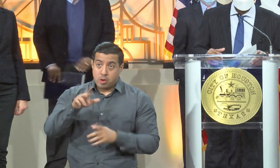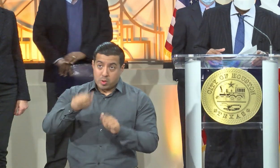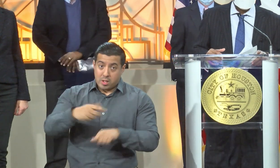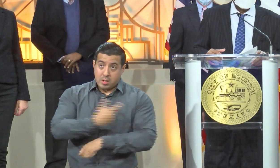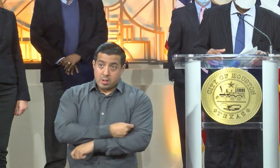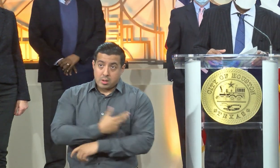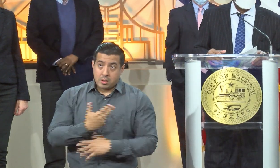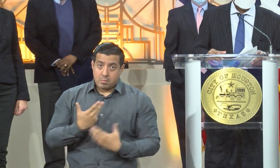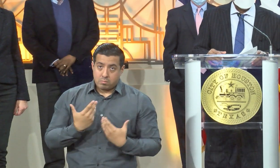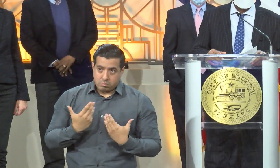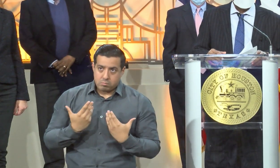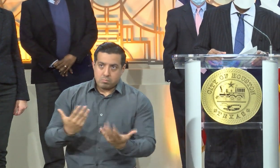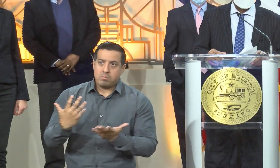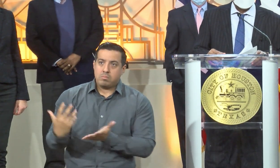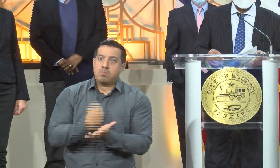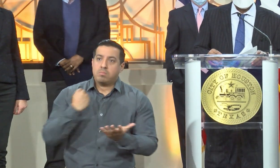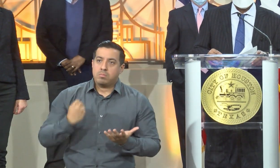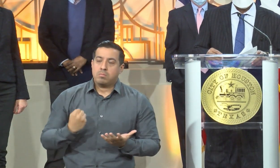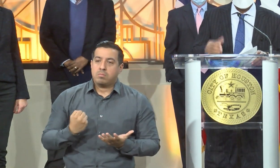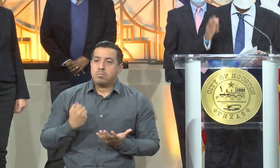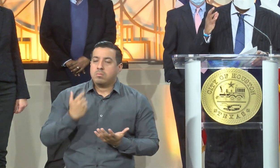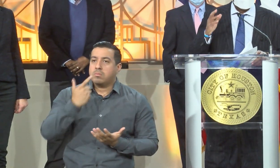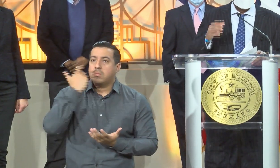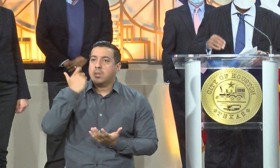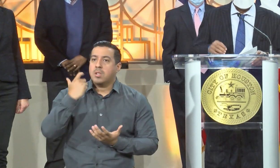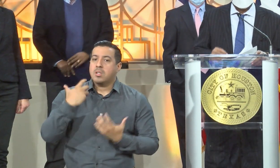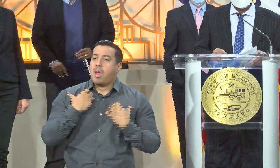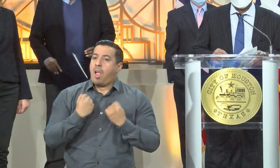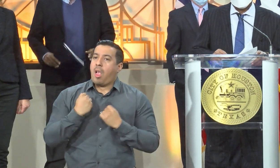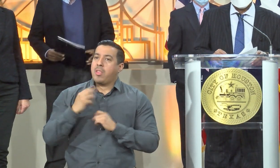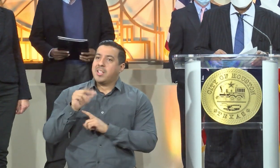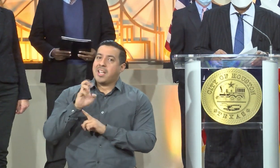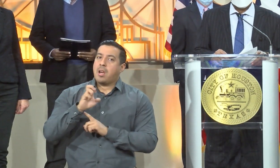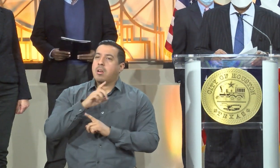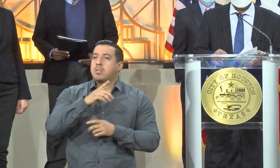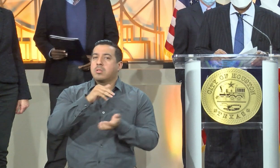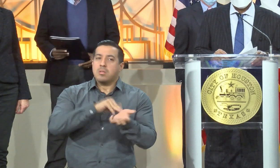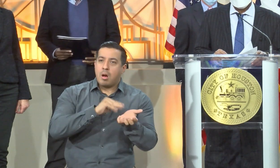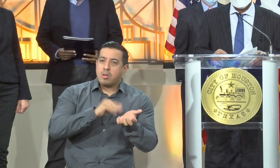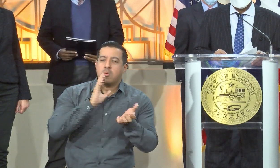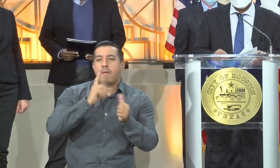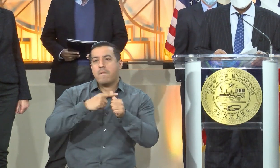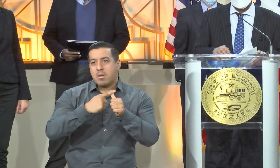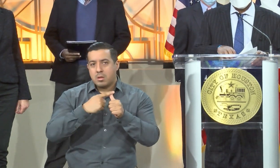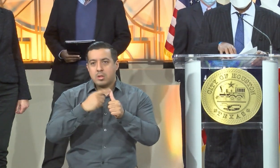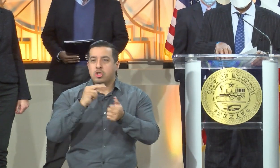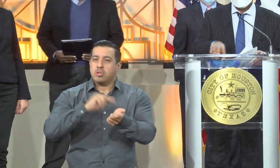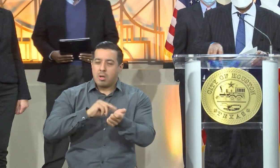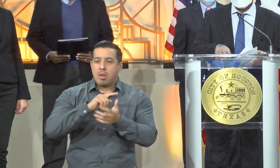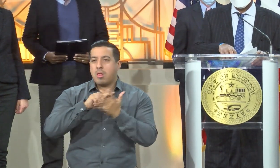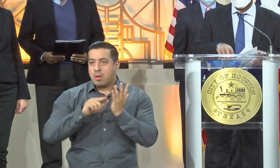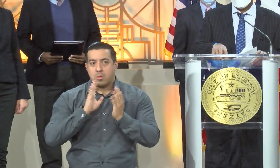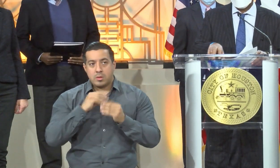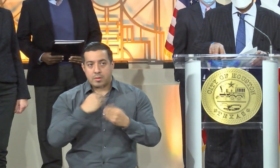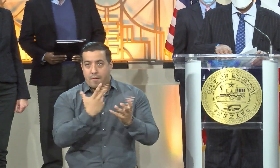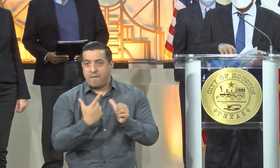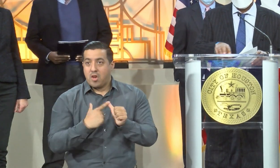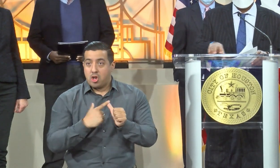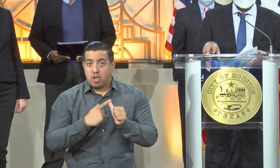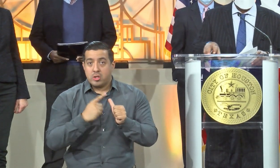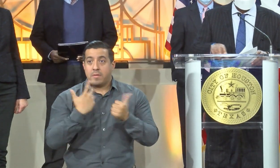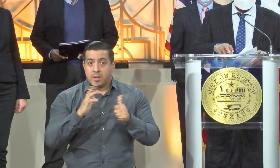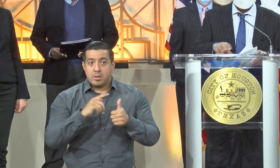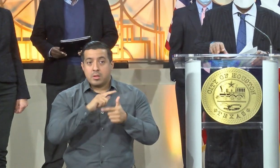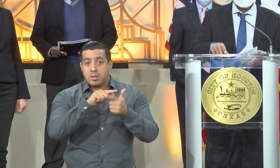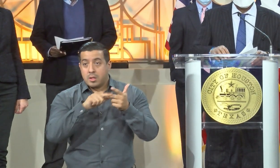it. So, for example, healthcare providers will be up first, but whenever it can get to the